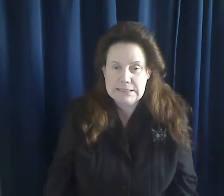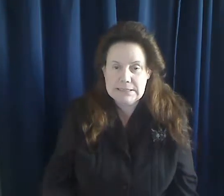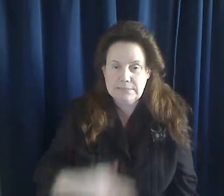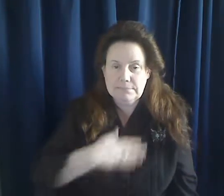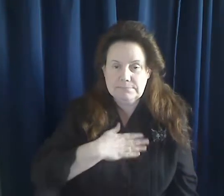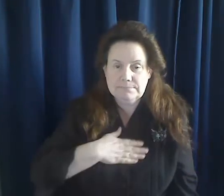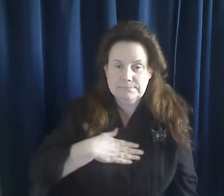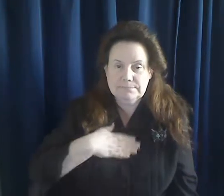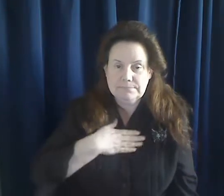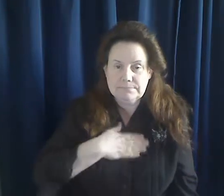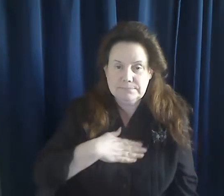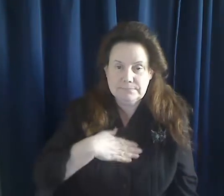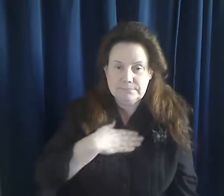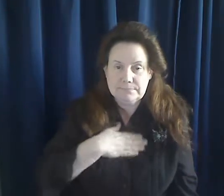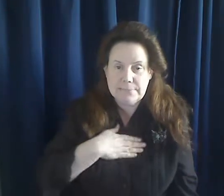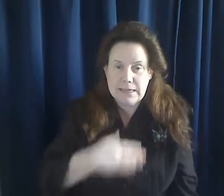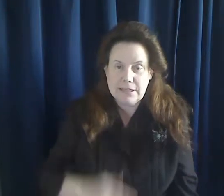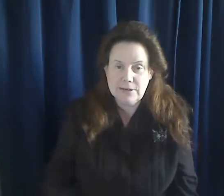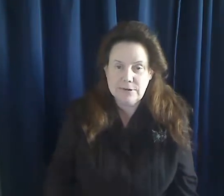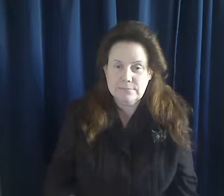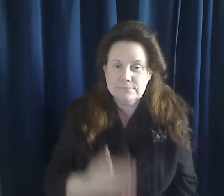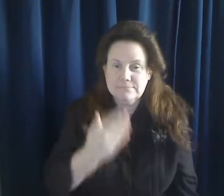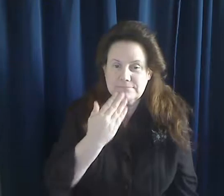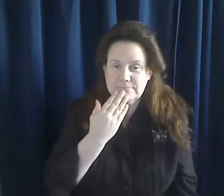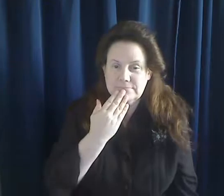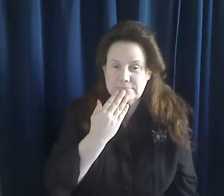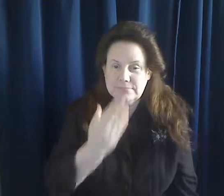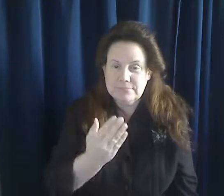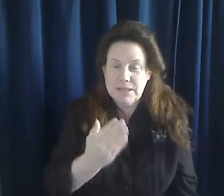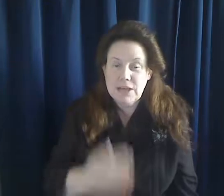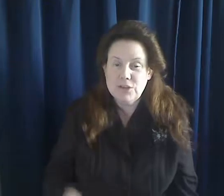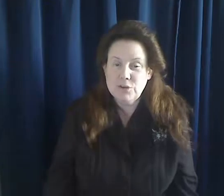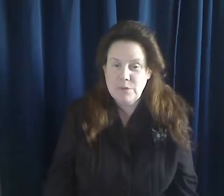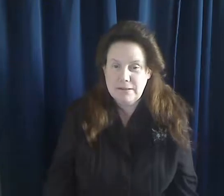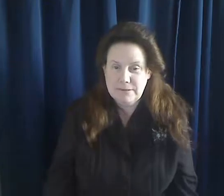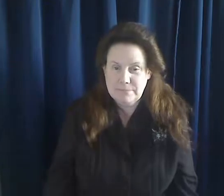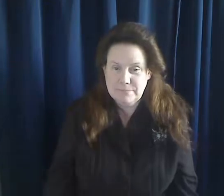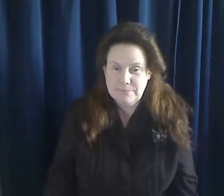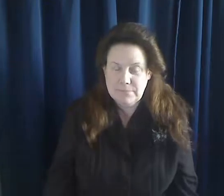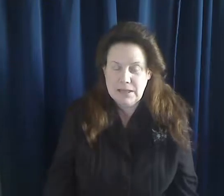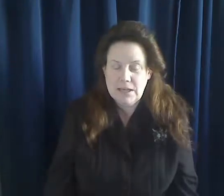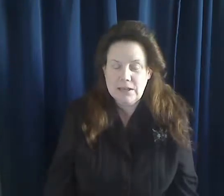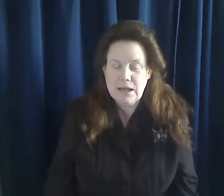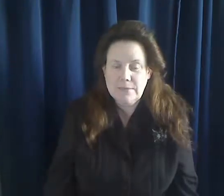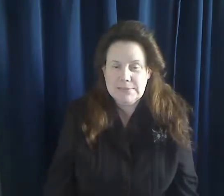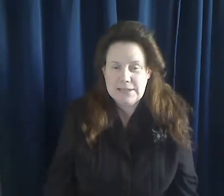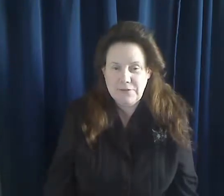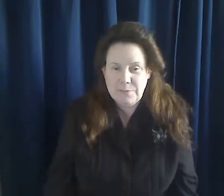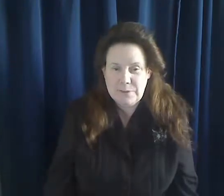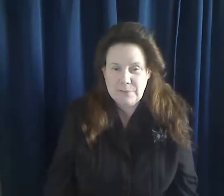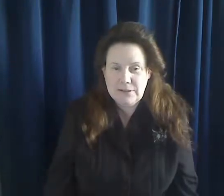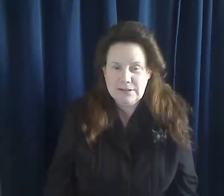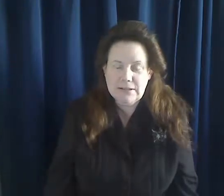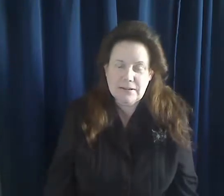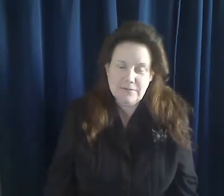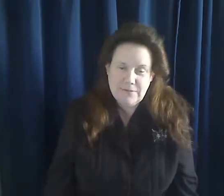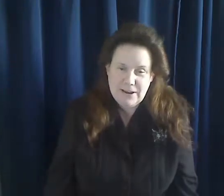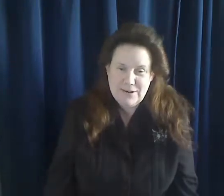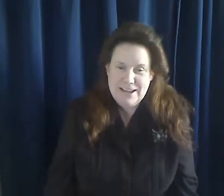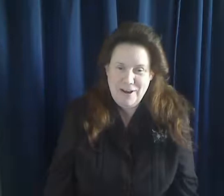Please. Thank you. You're welcome. Deaf people vary how